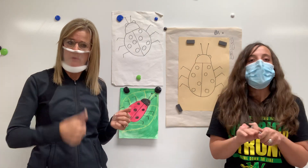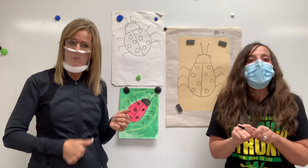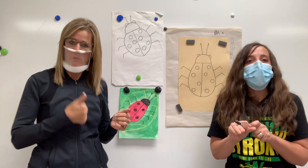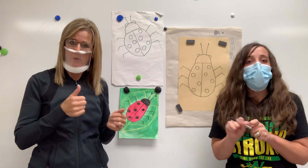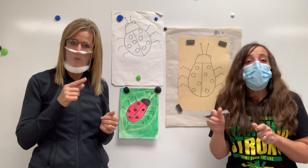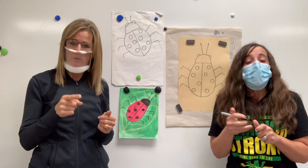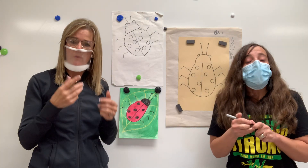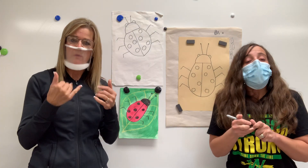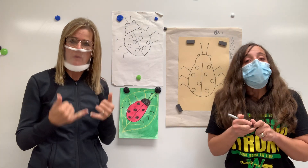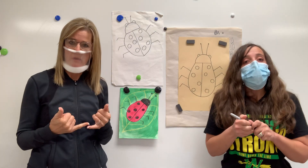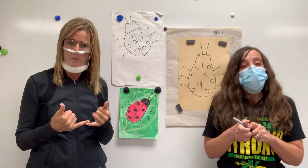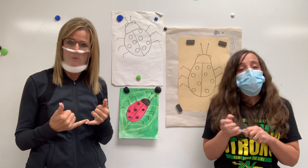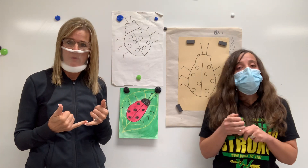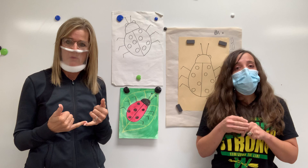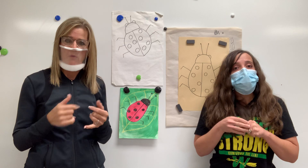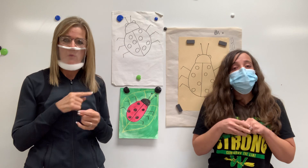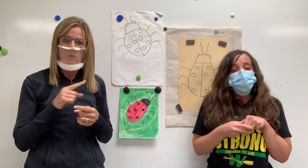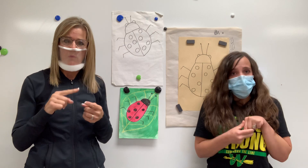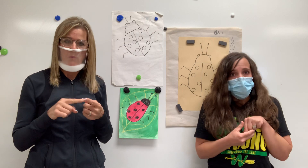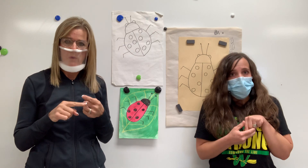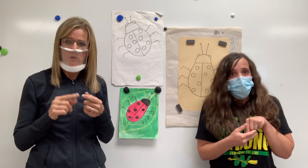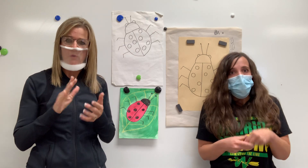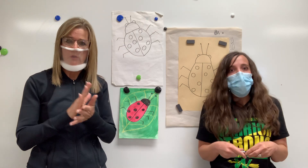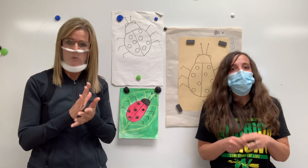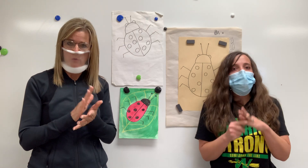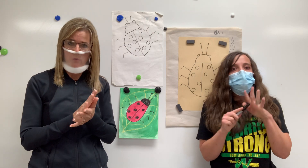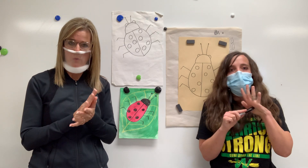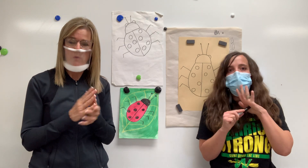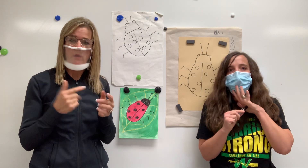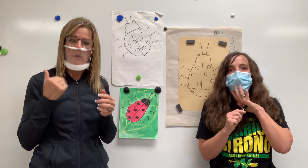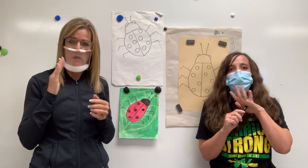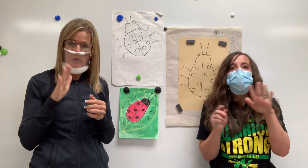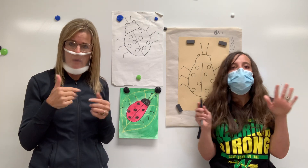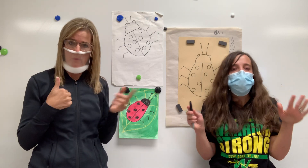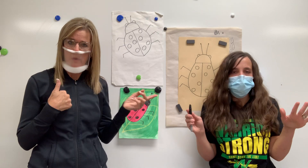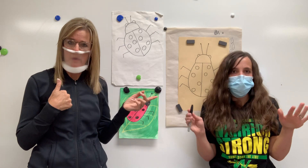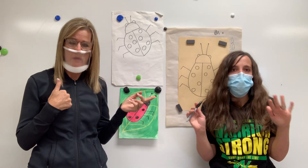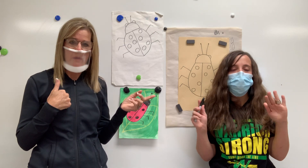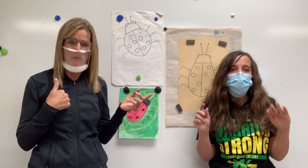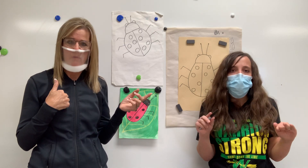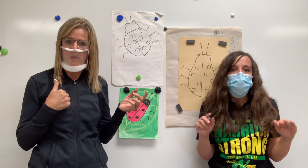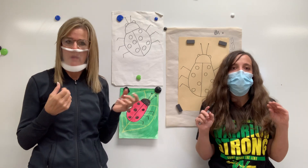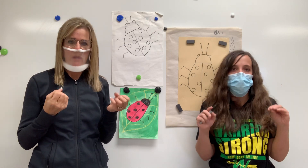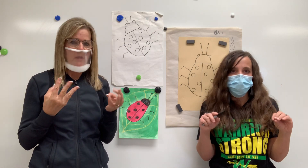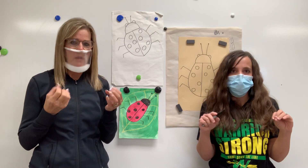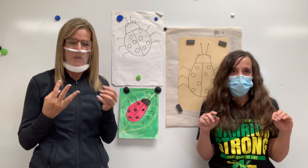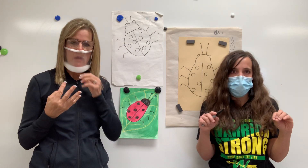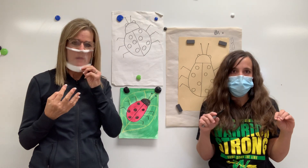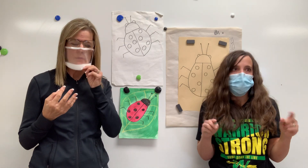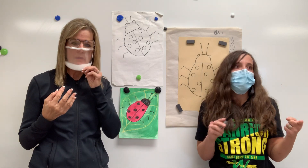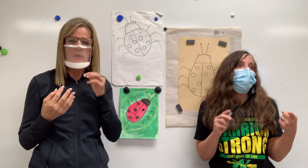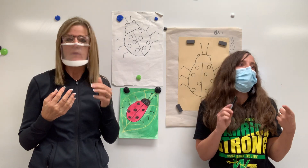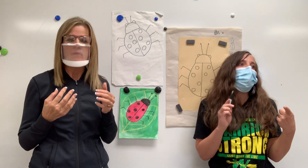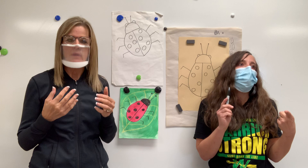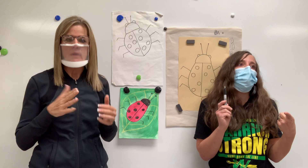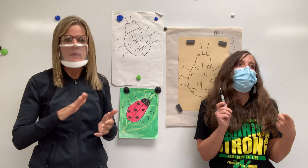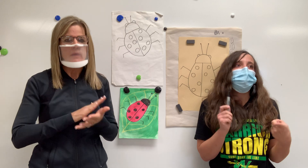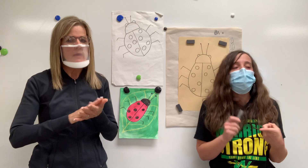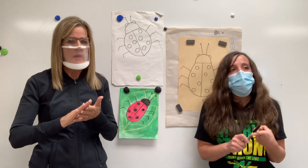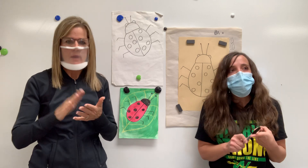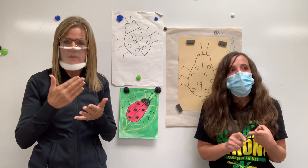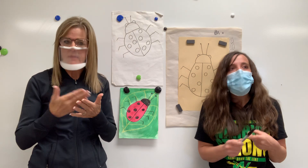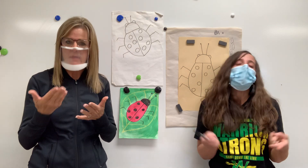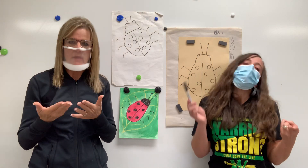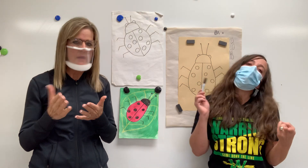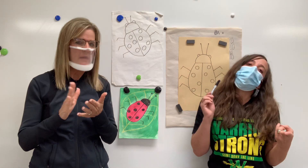you. Now, when you are at school, I will have tons of cool art supplies. We are going